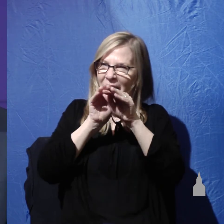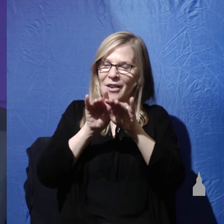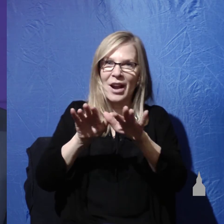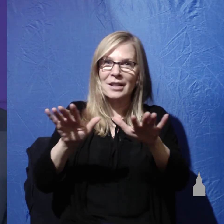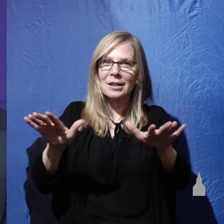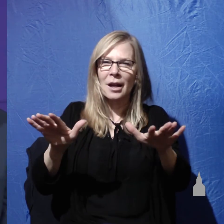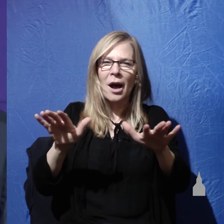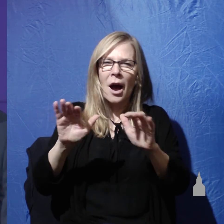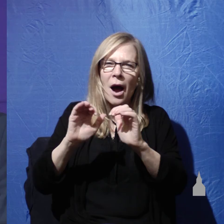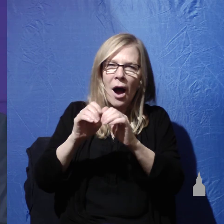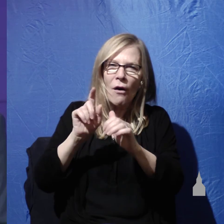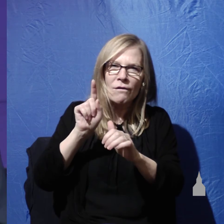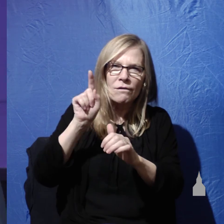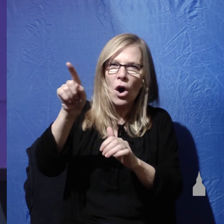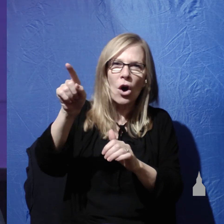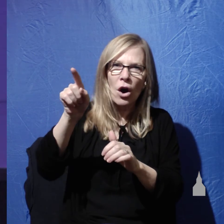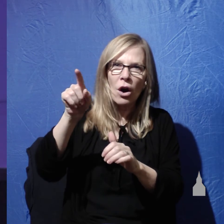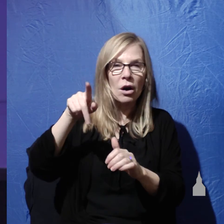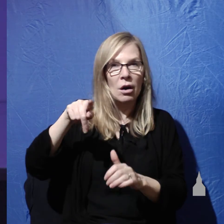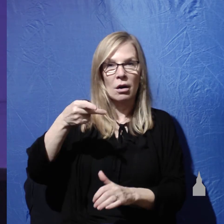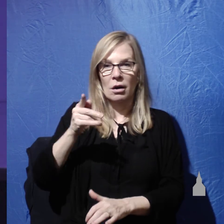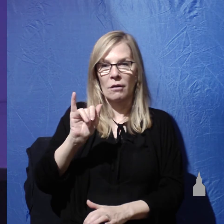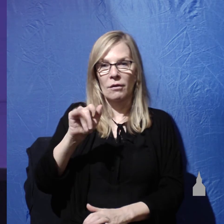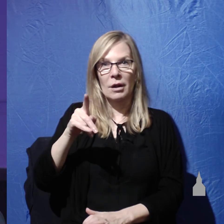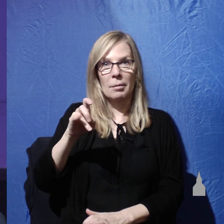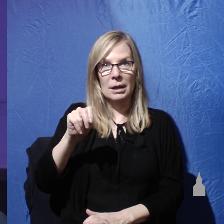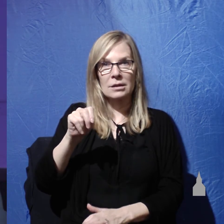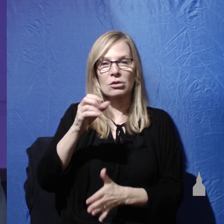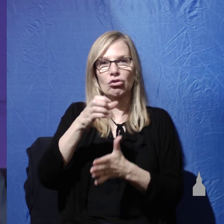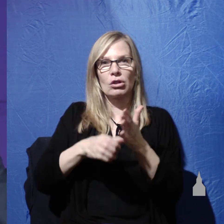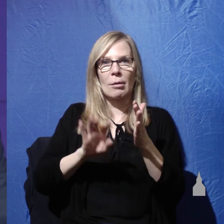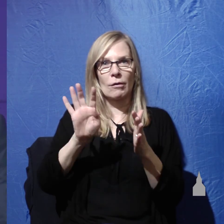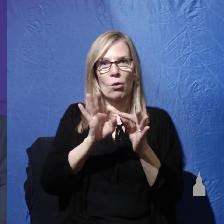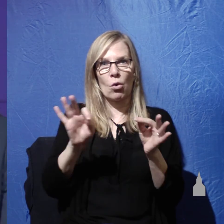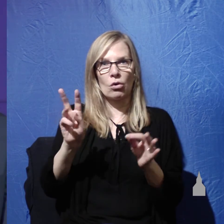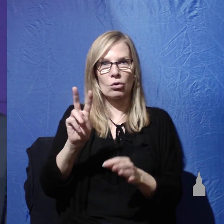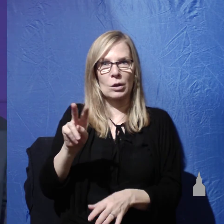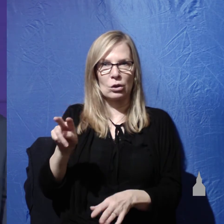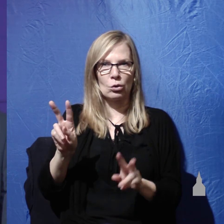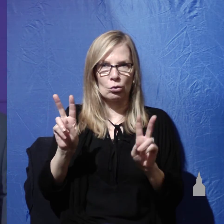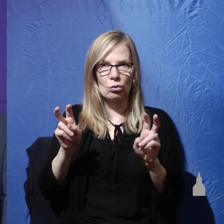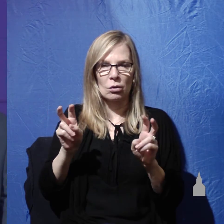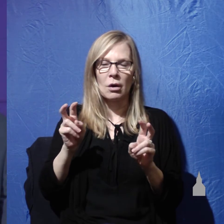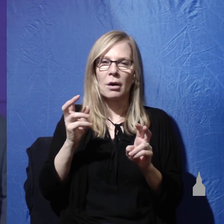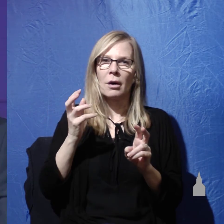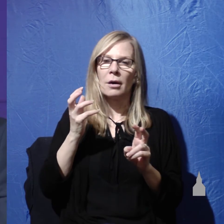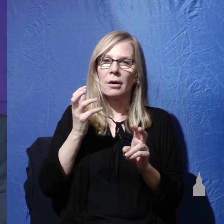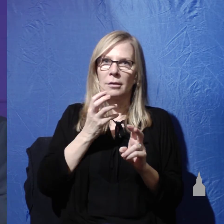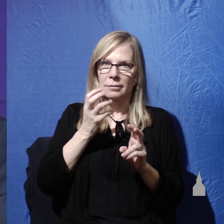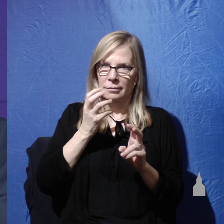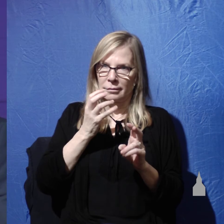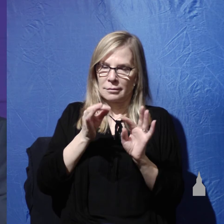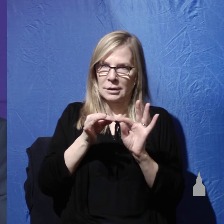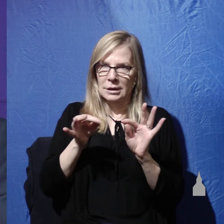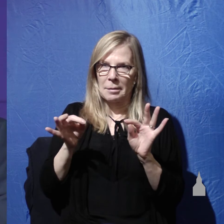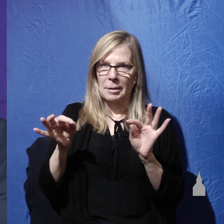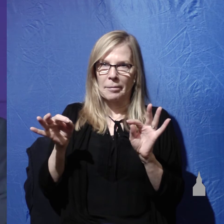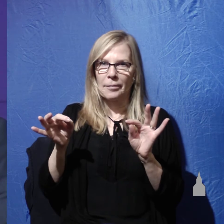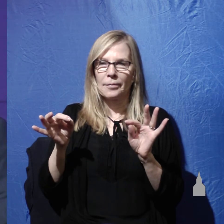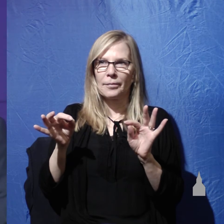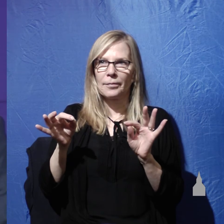gospel advance? Philippians 4:22 gives us a remarkable, remarkable